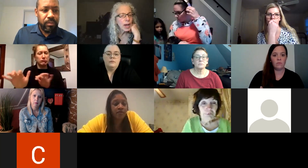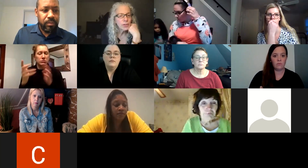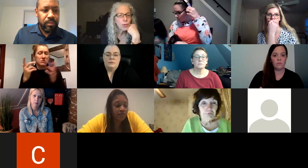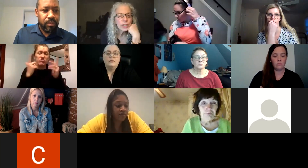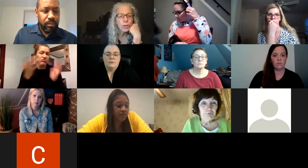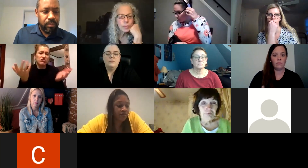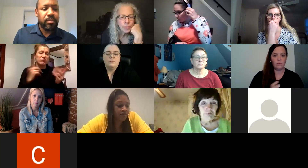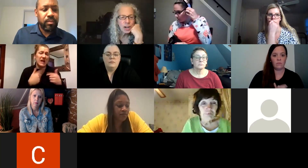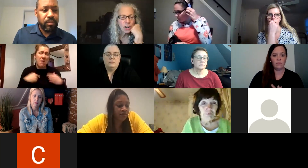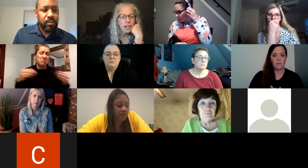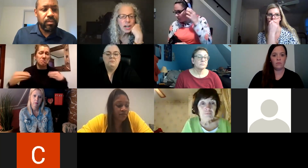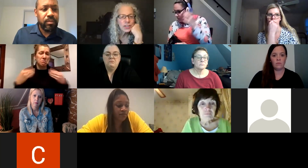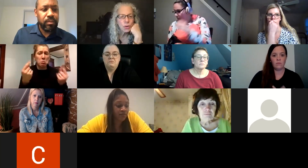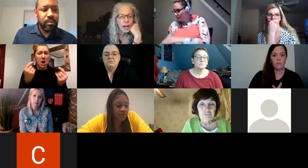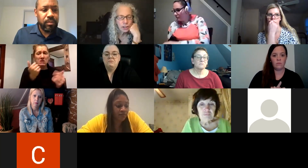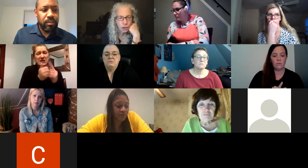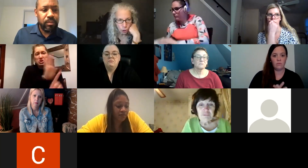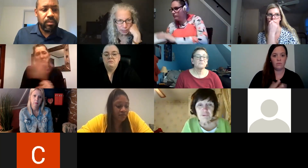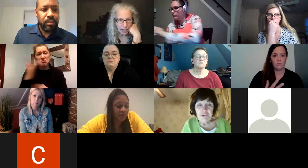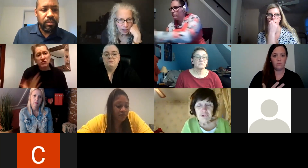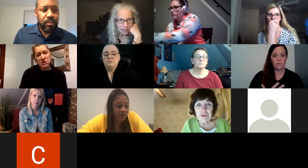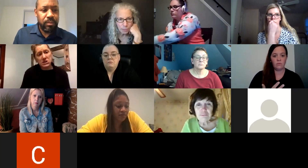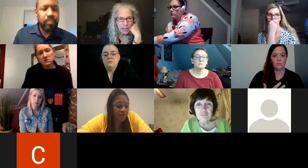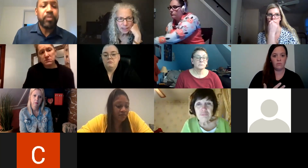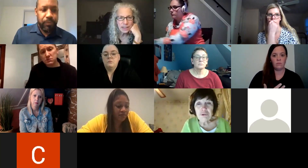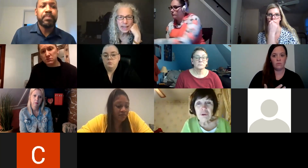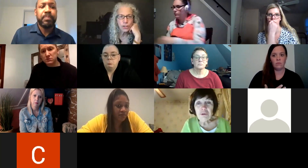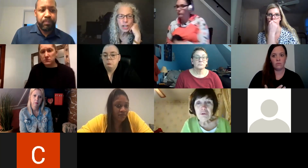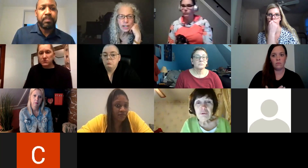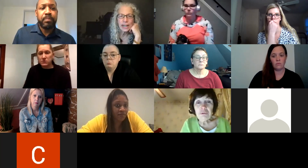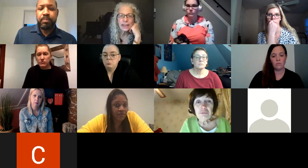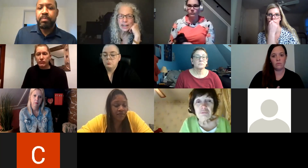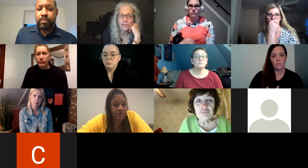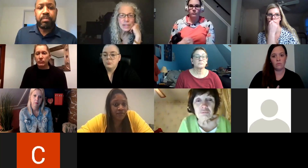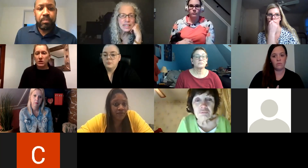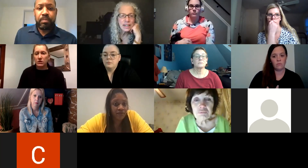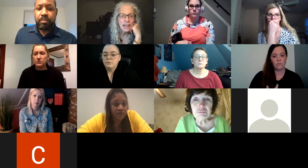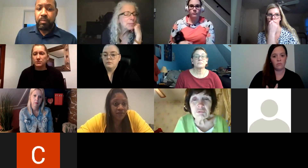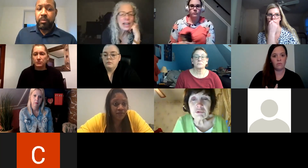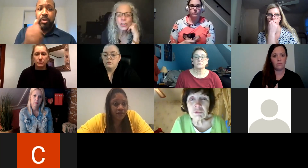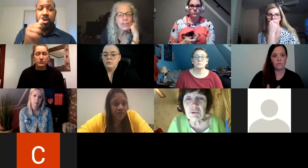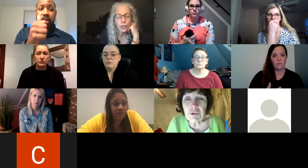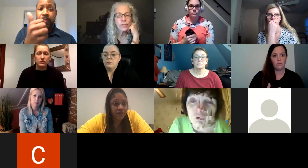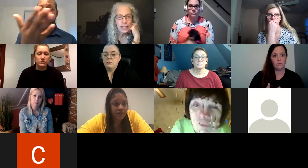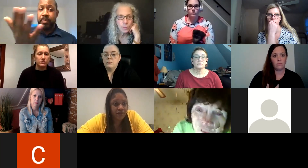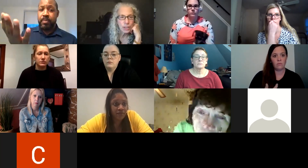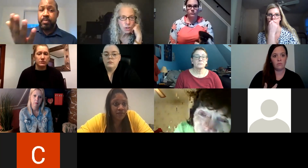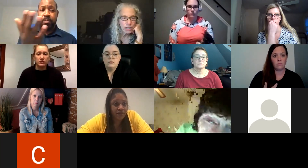the transcript from the cart, and so I can look down at the subtitles and check anything I've missed. I'm actually very flexible as long as I